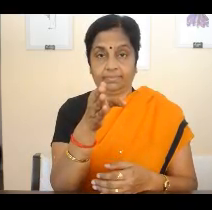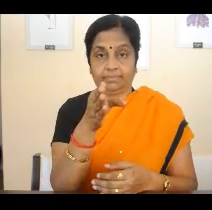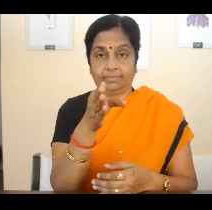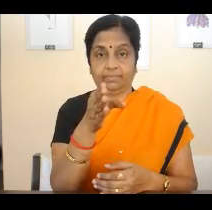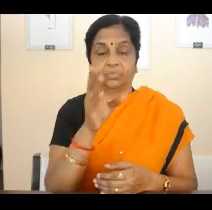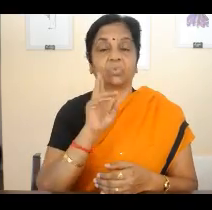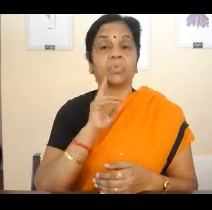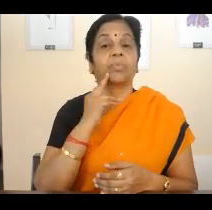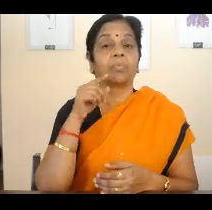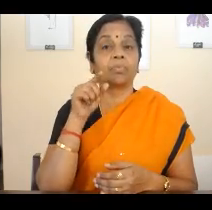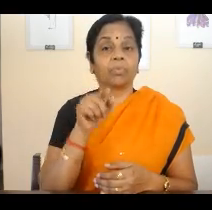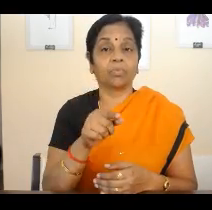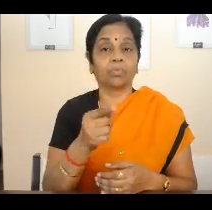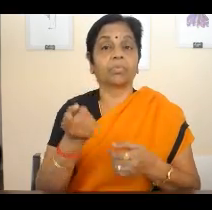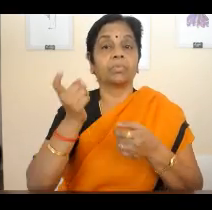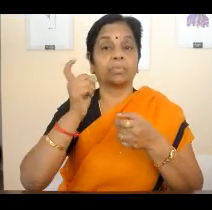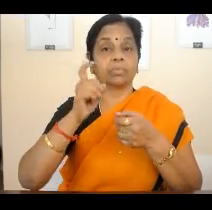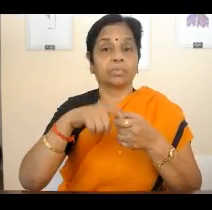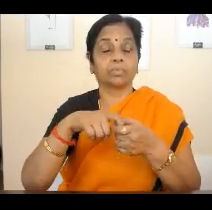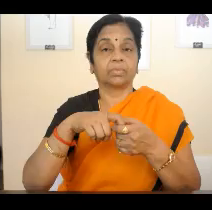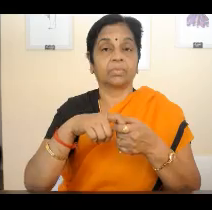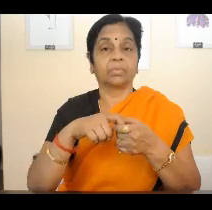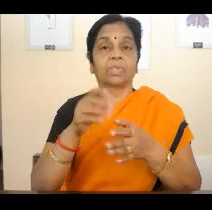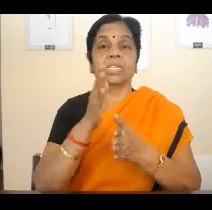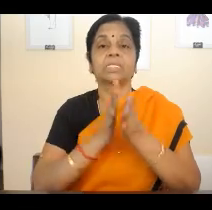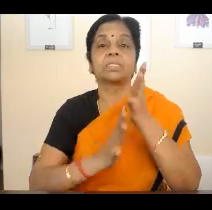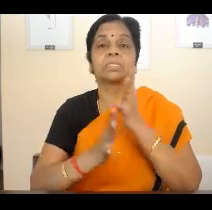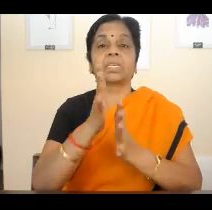which does not include sign language